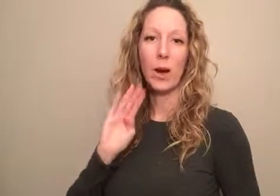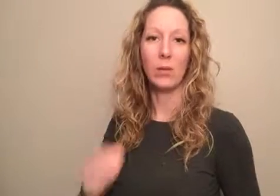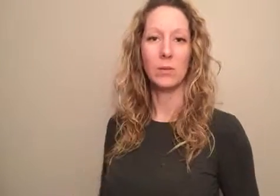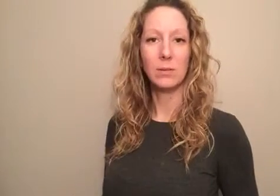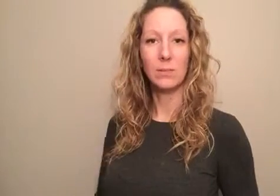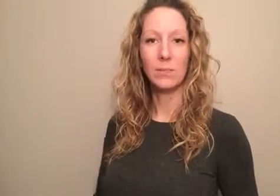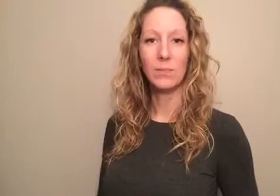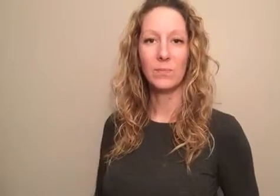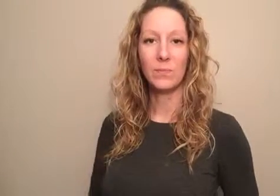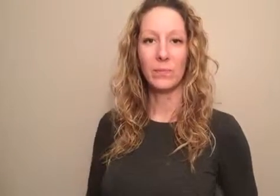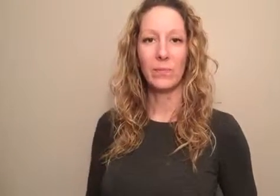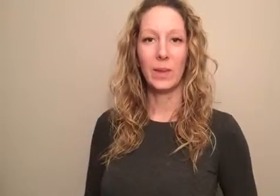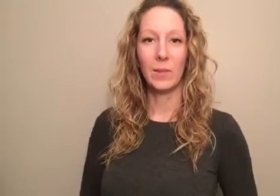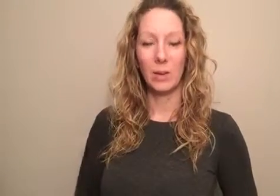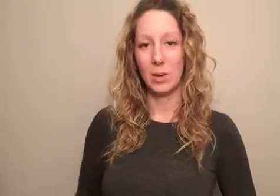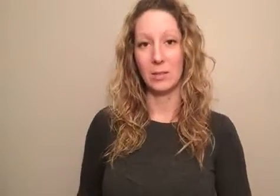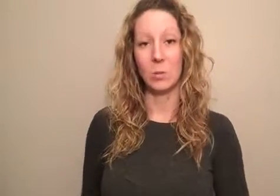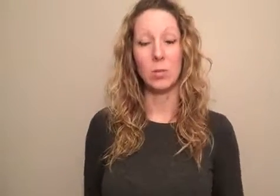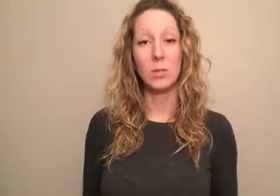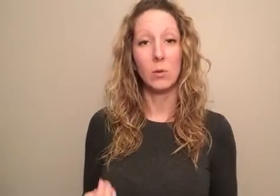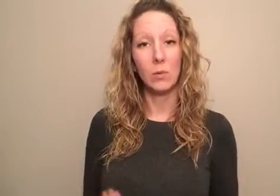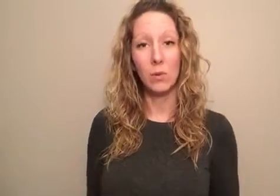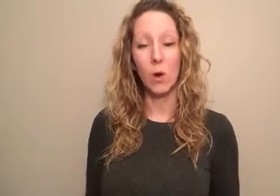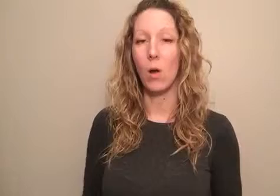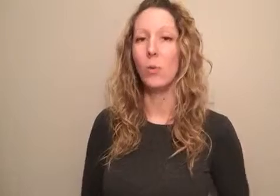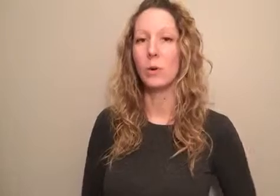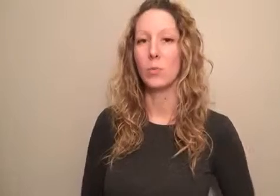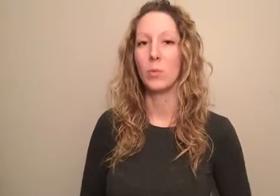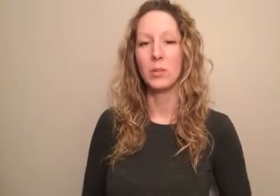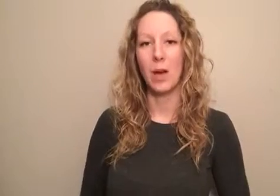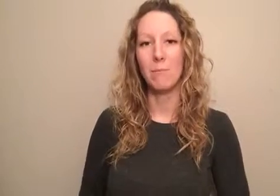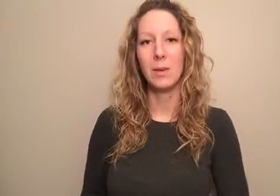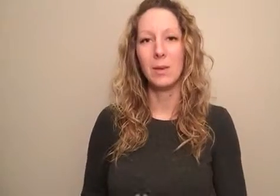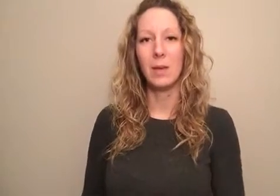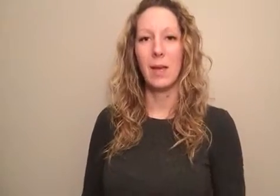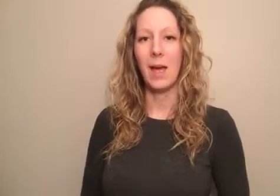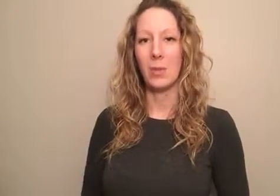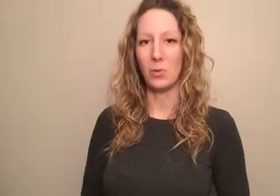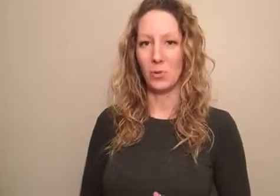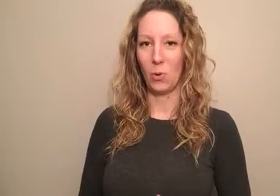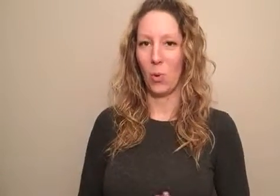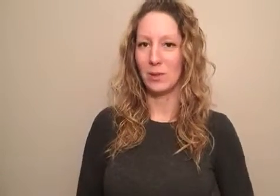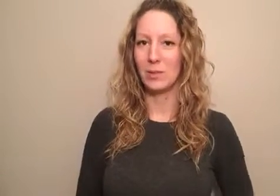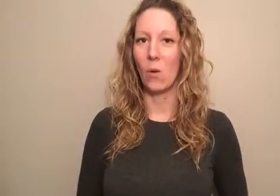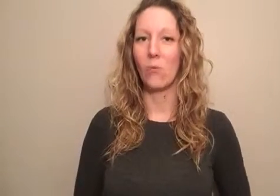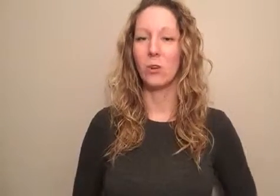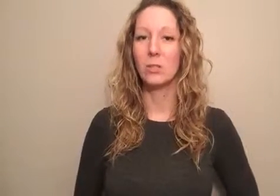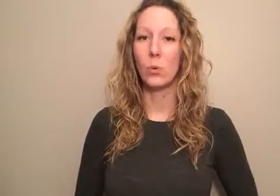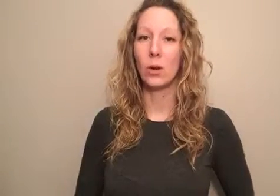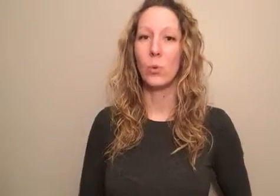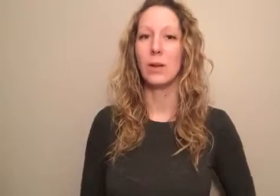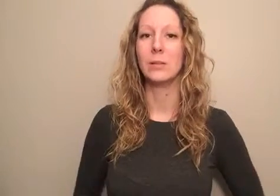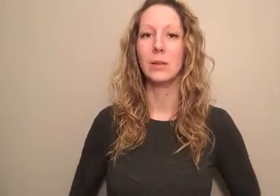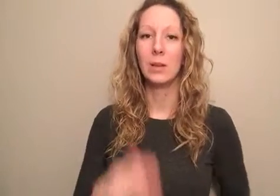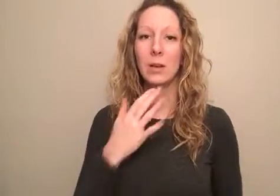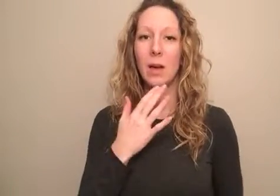brown. Very good. So we're just going to review all the words one more time and then we'll do the quiz. So first word was